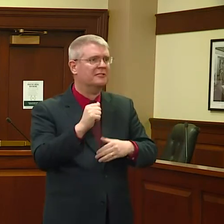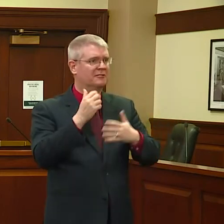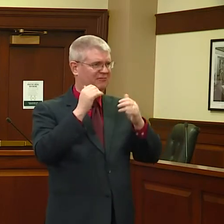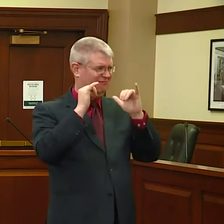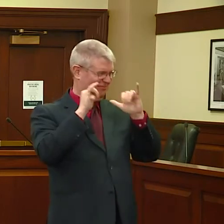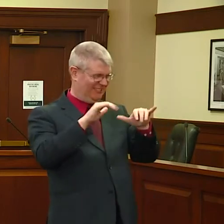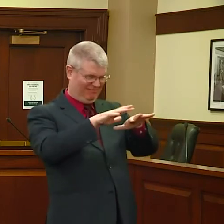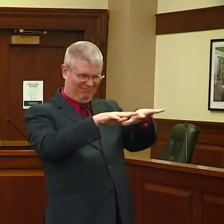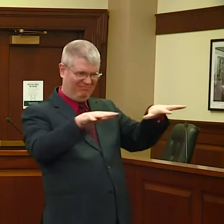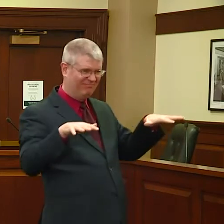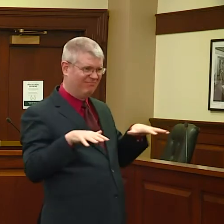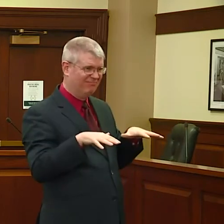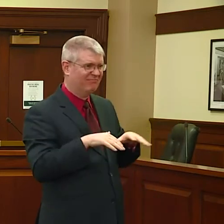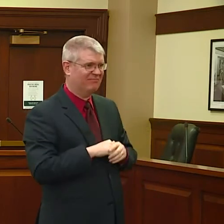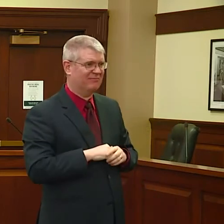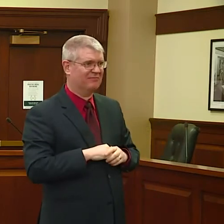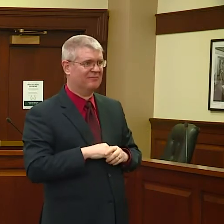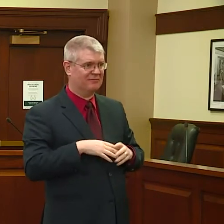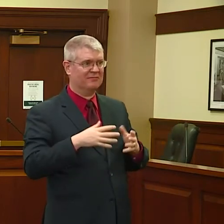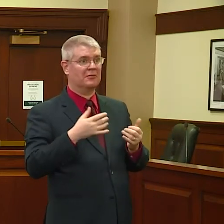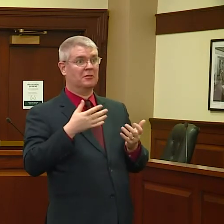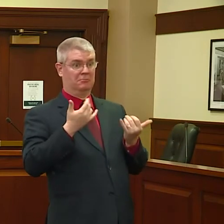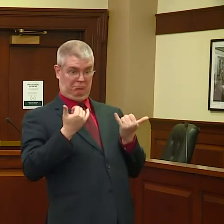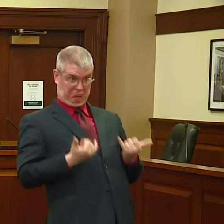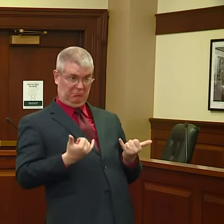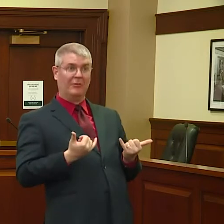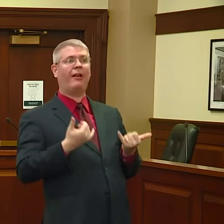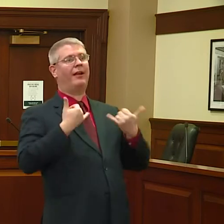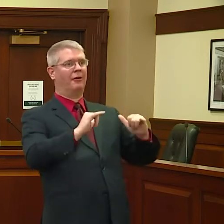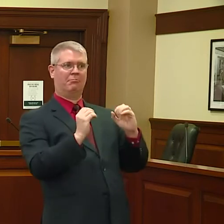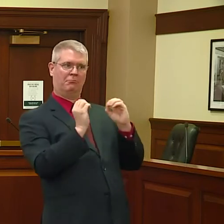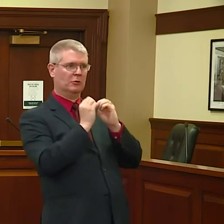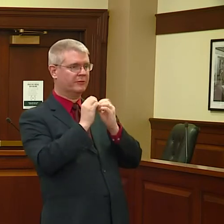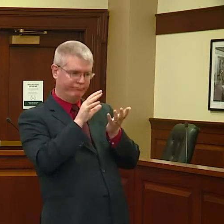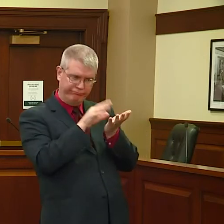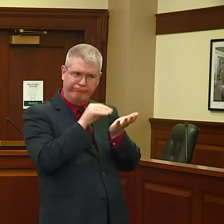The news about our state's economic